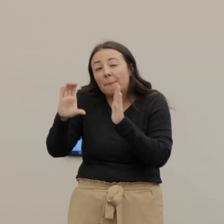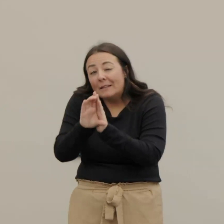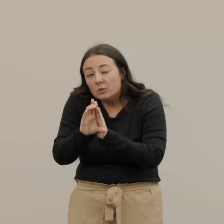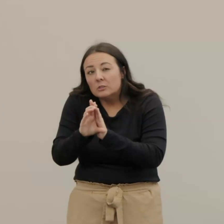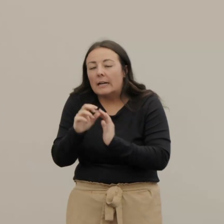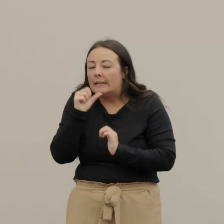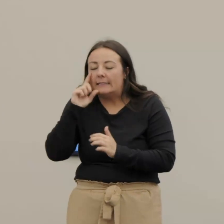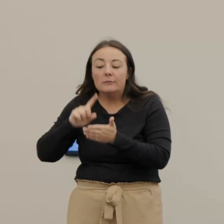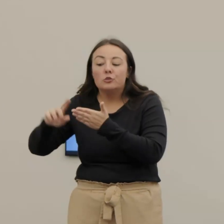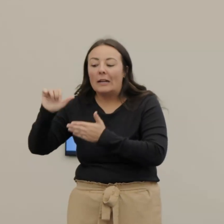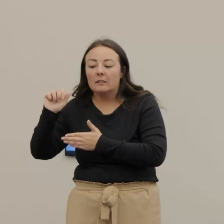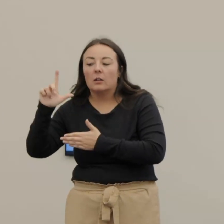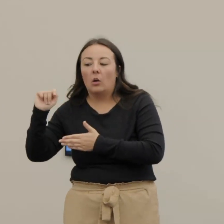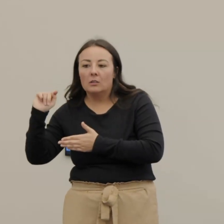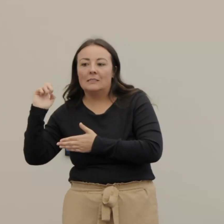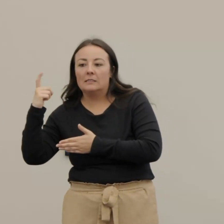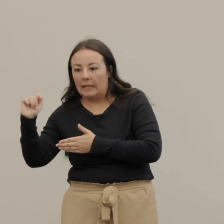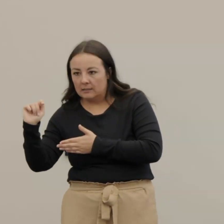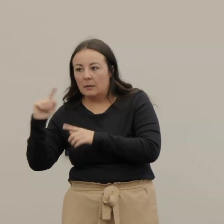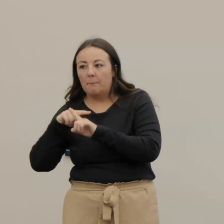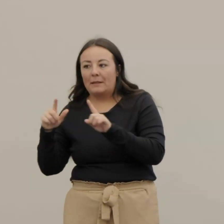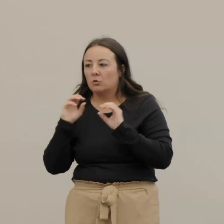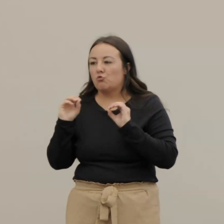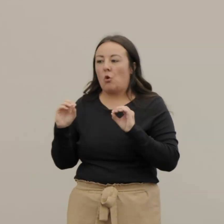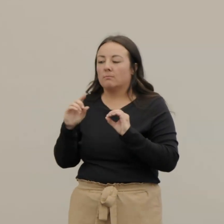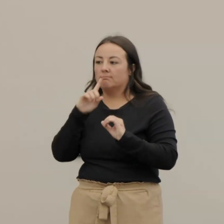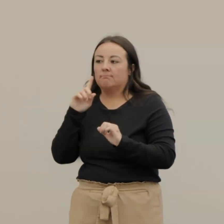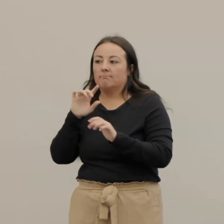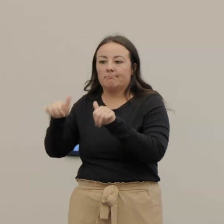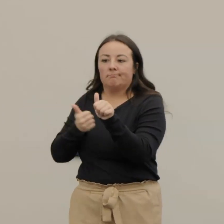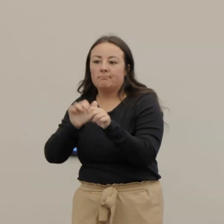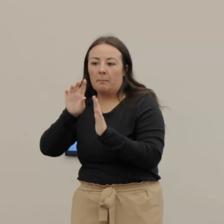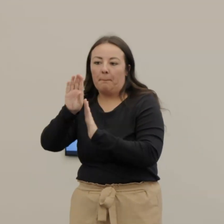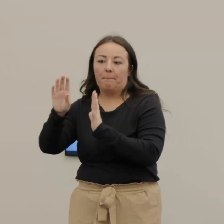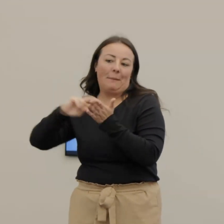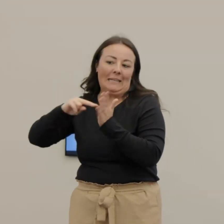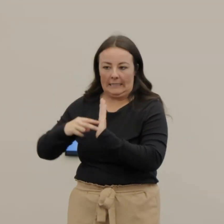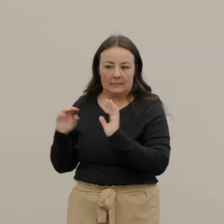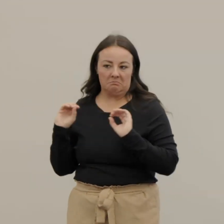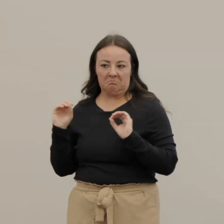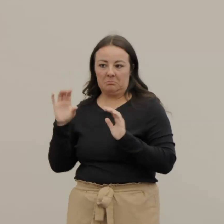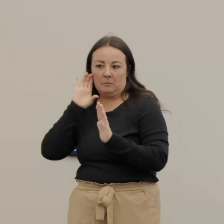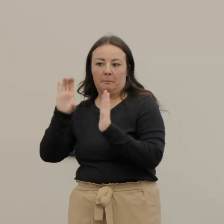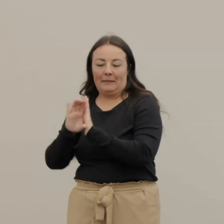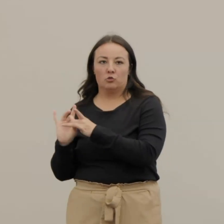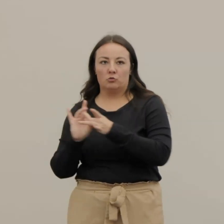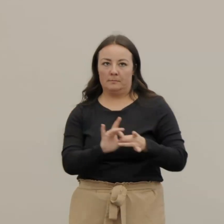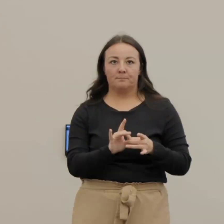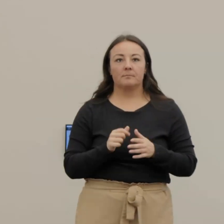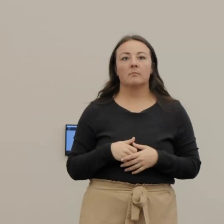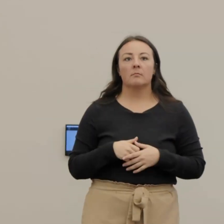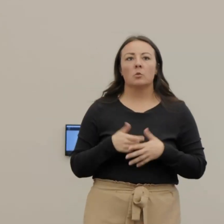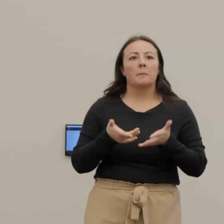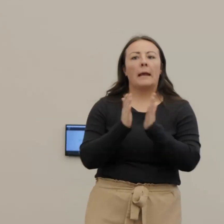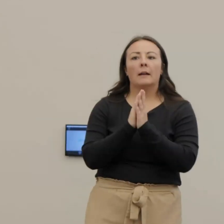look like they convey a lot of meaning. So Let me ask,